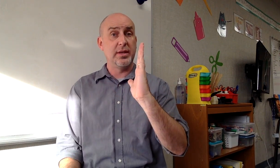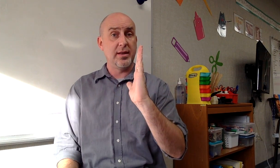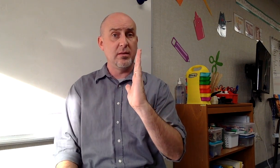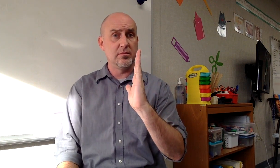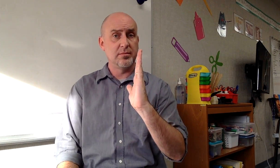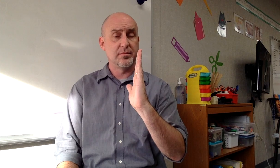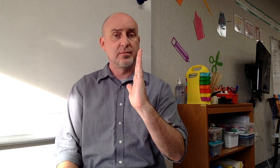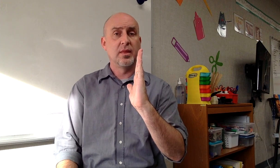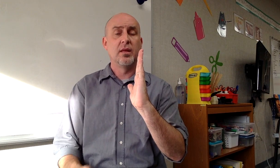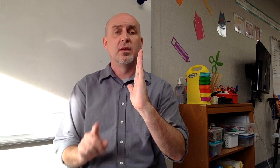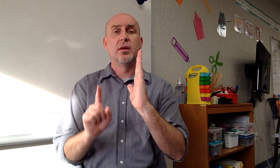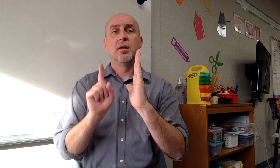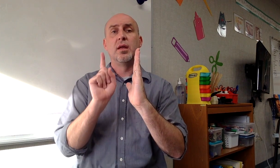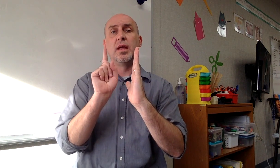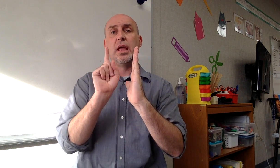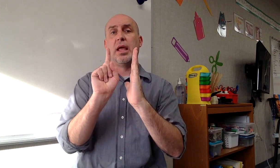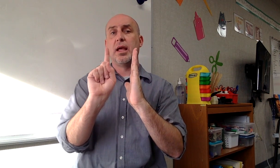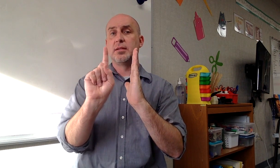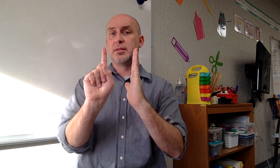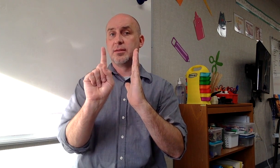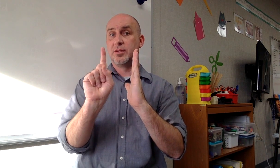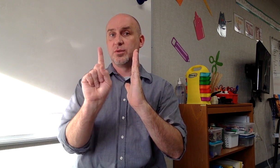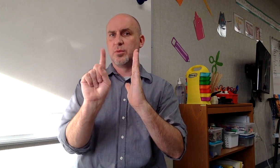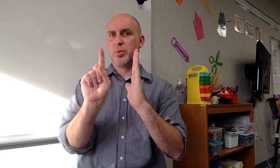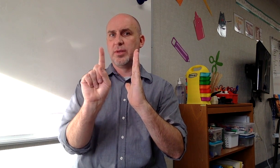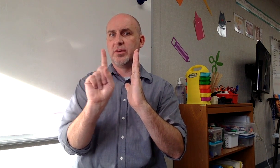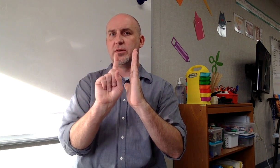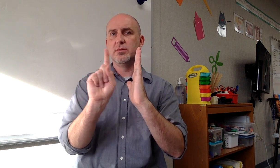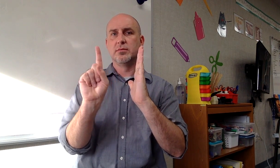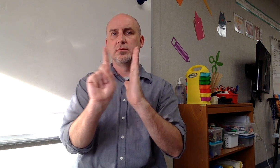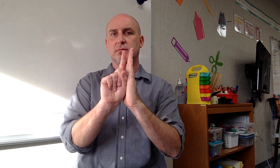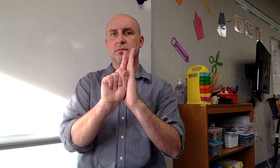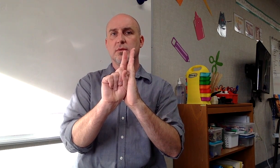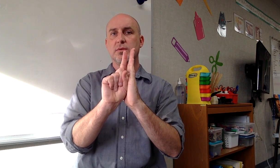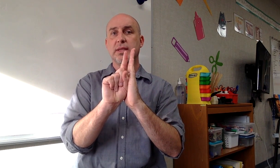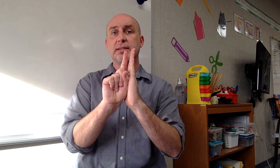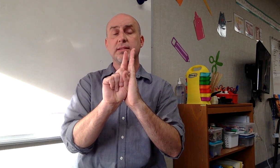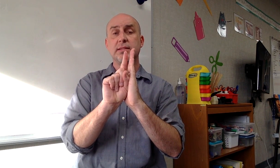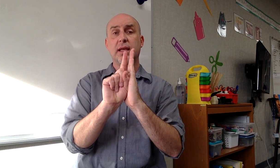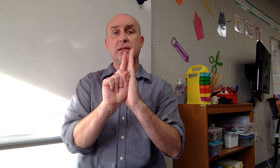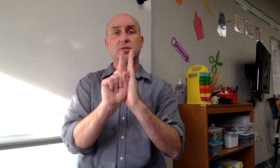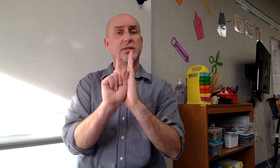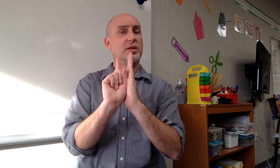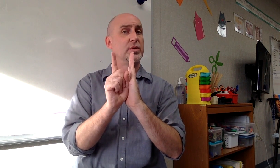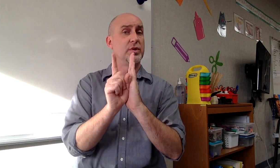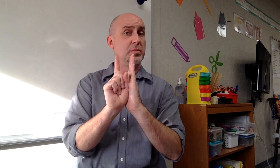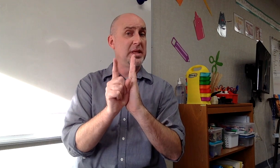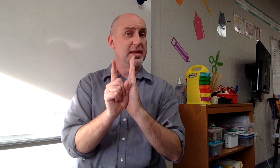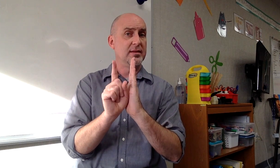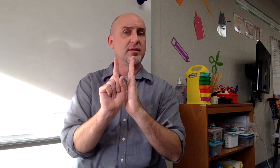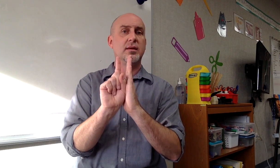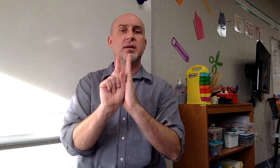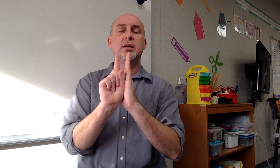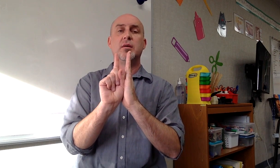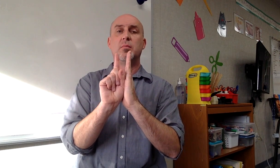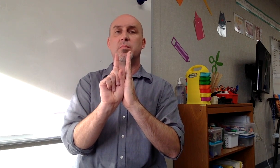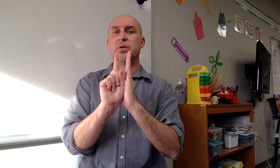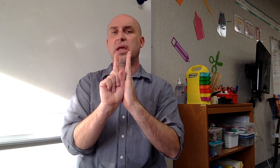up. And here's your pointy finger, goes against this hand, just like you were gonna do minute, but your hand's